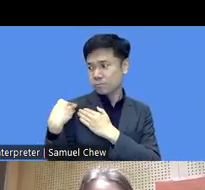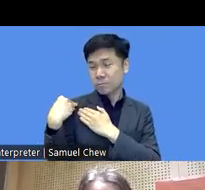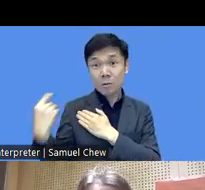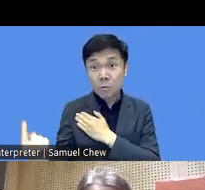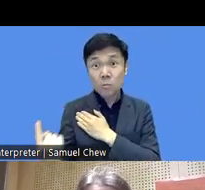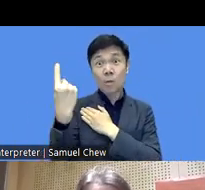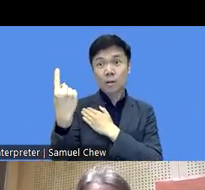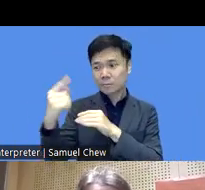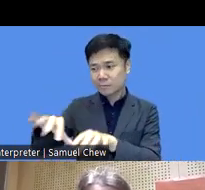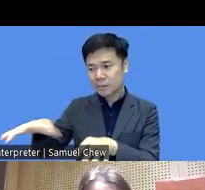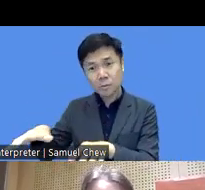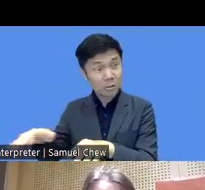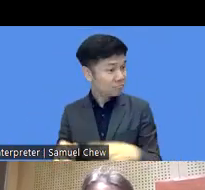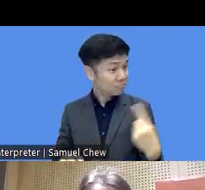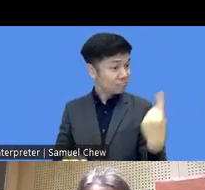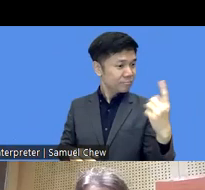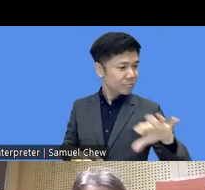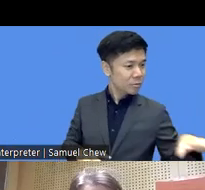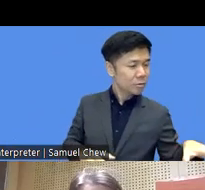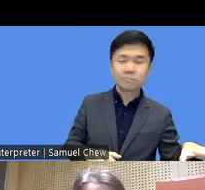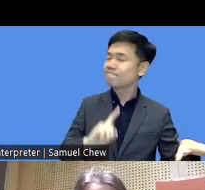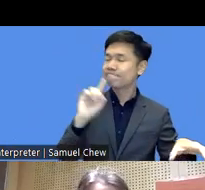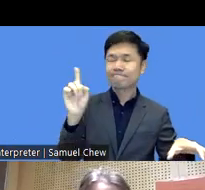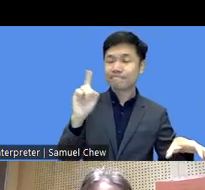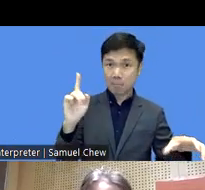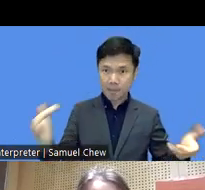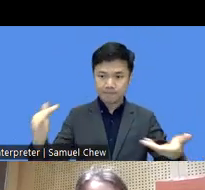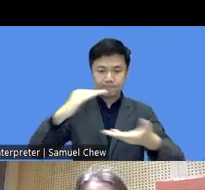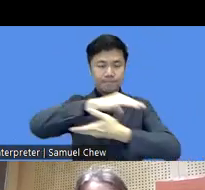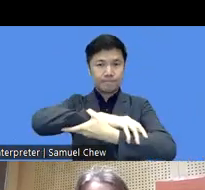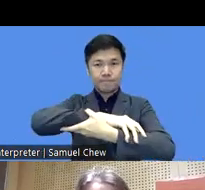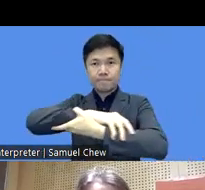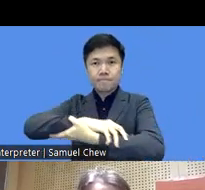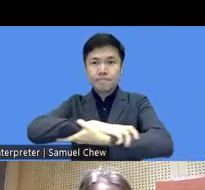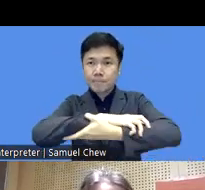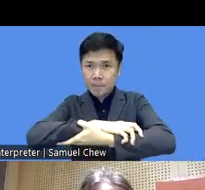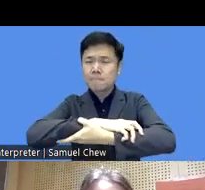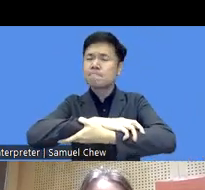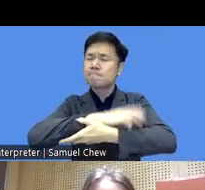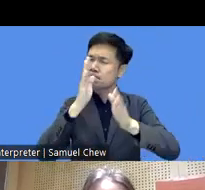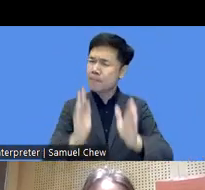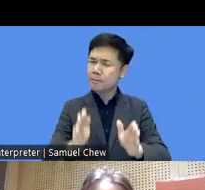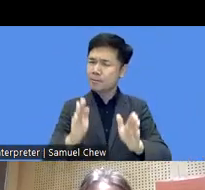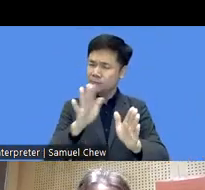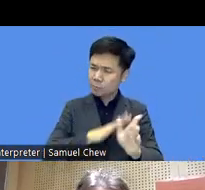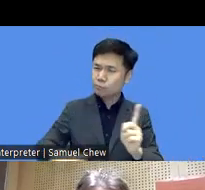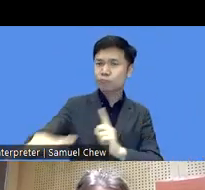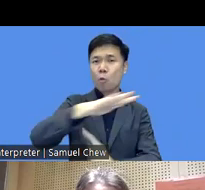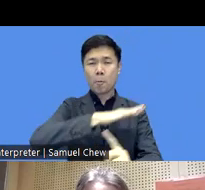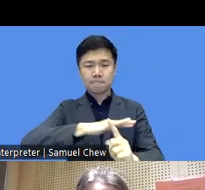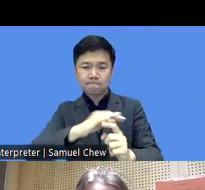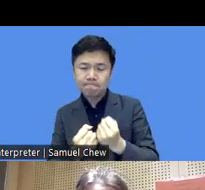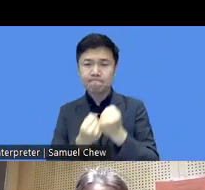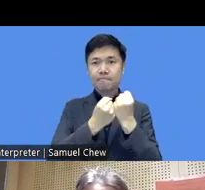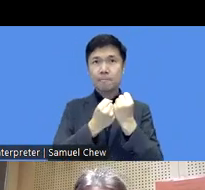if we don't work together and if we don't apply the whole of society approach. So if we move to the next